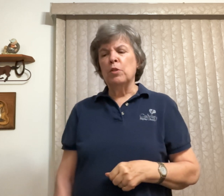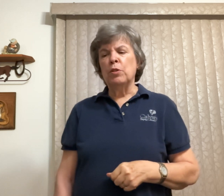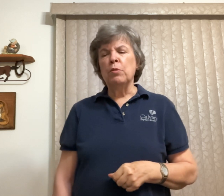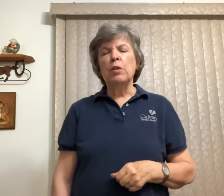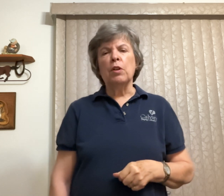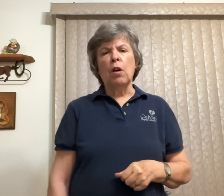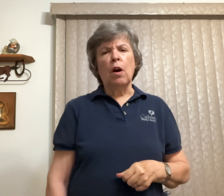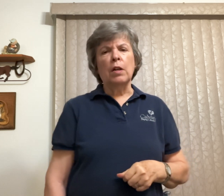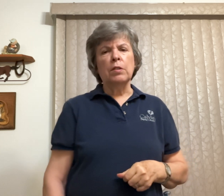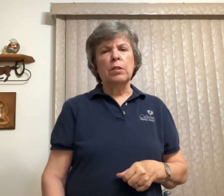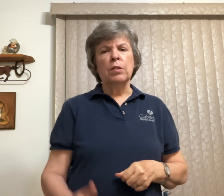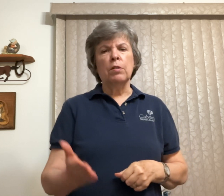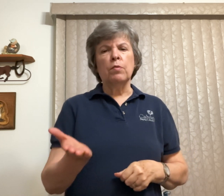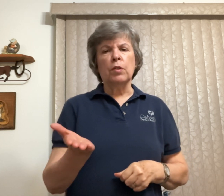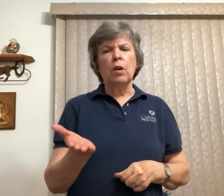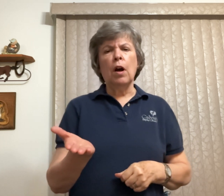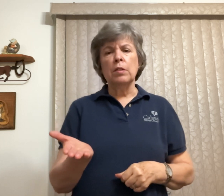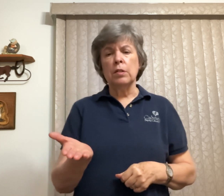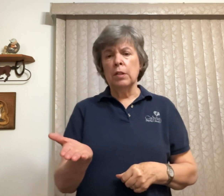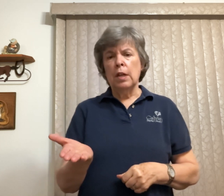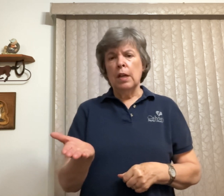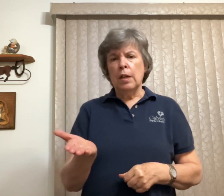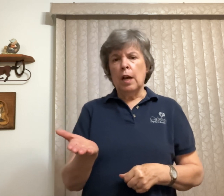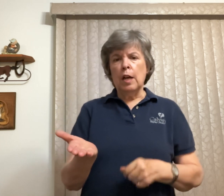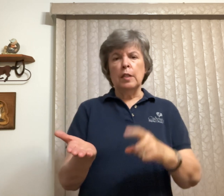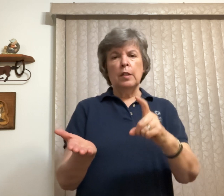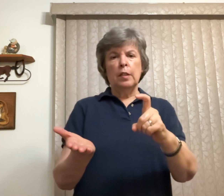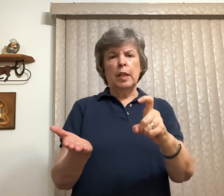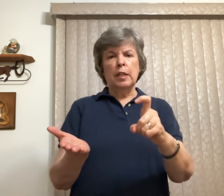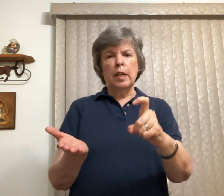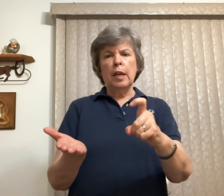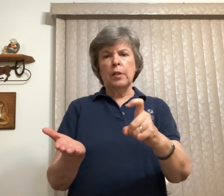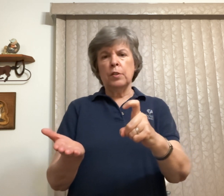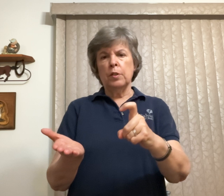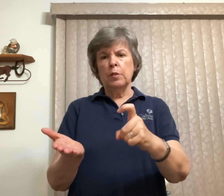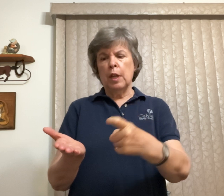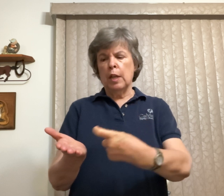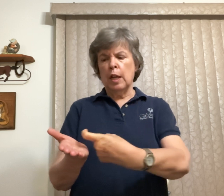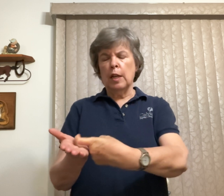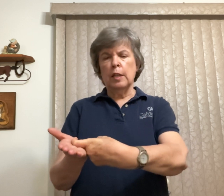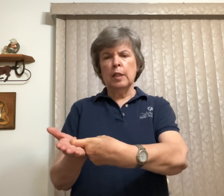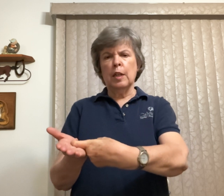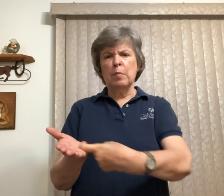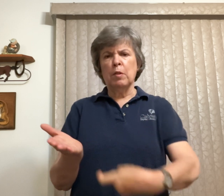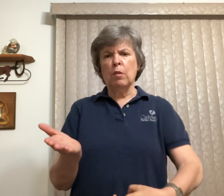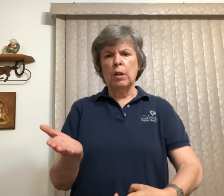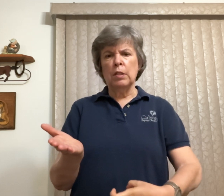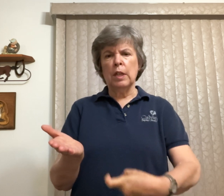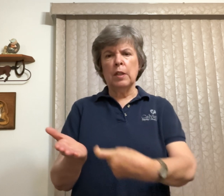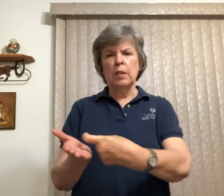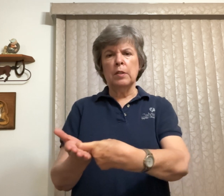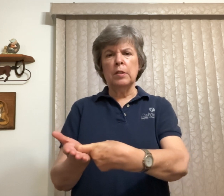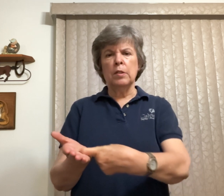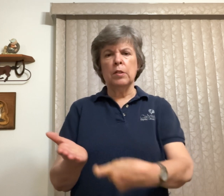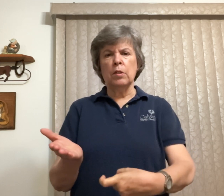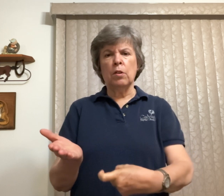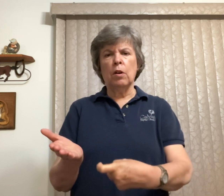To the cost. So for cost, I take an X and I come across like this. This is the